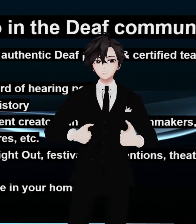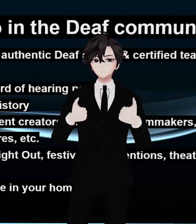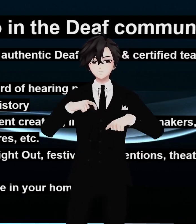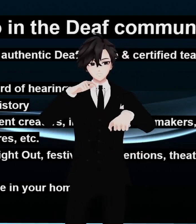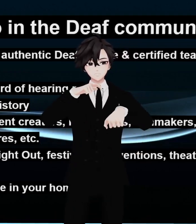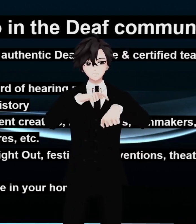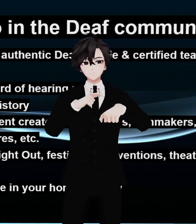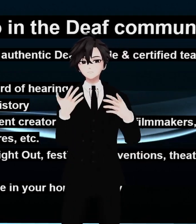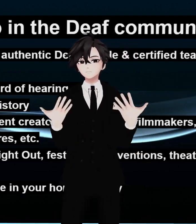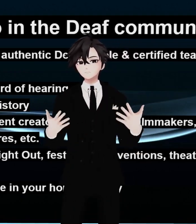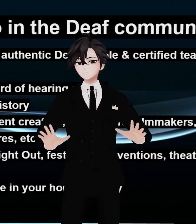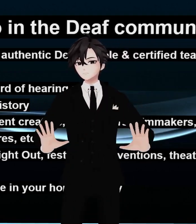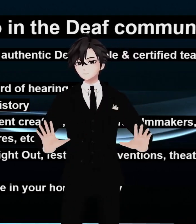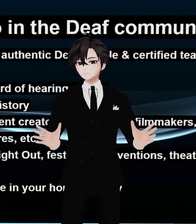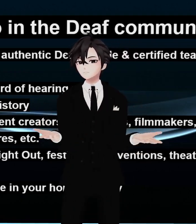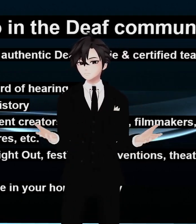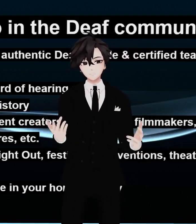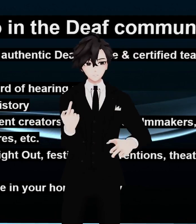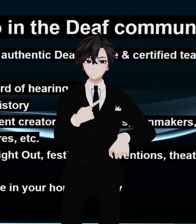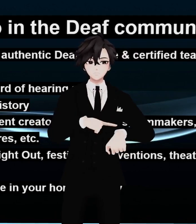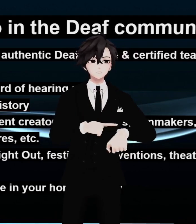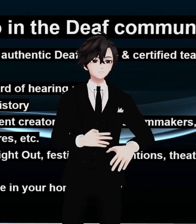Just once in your lifetime.